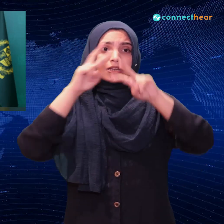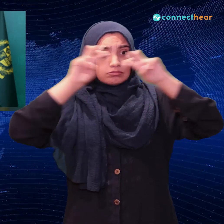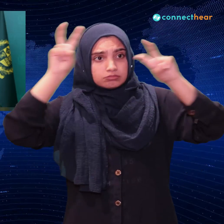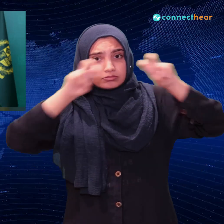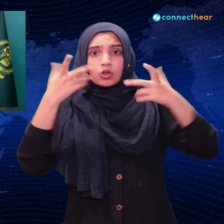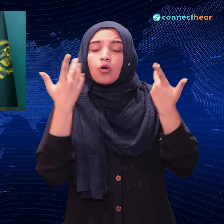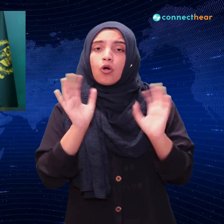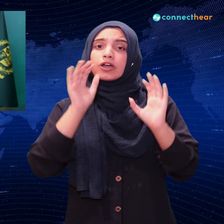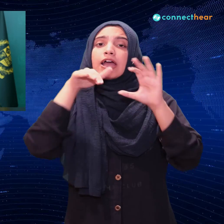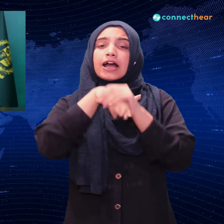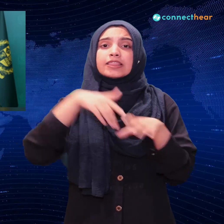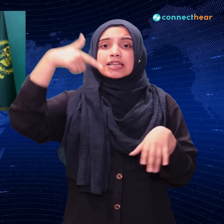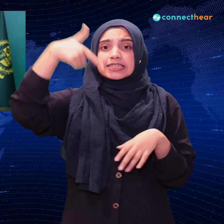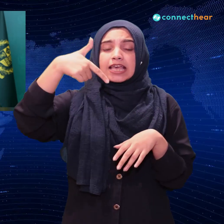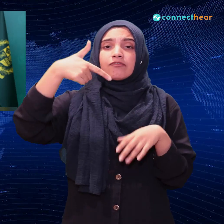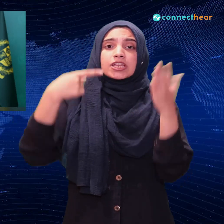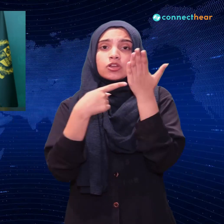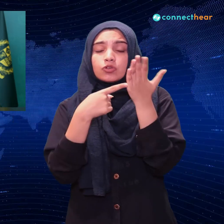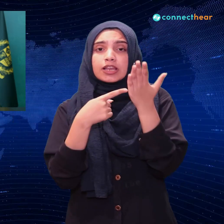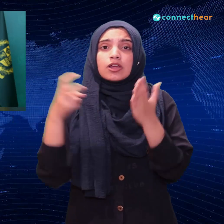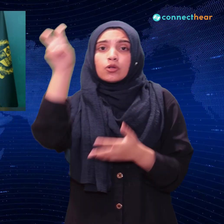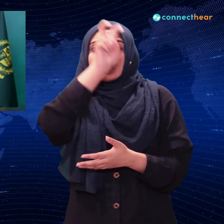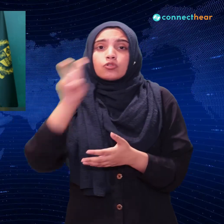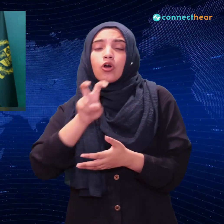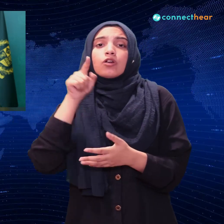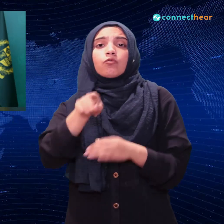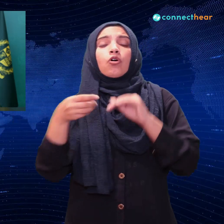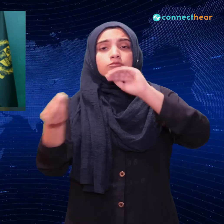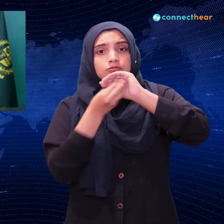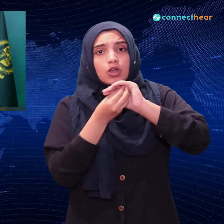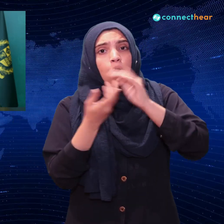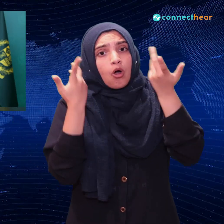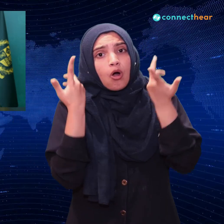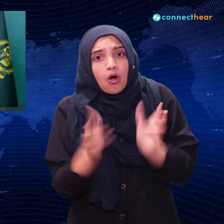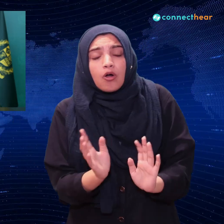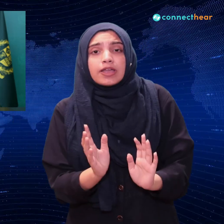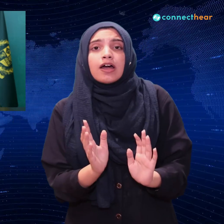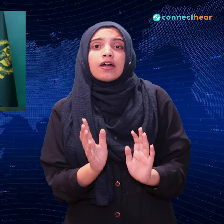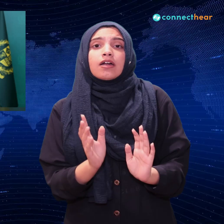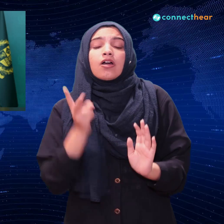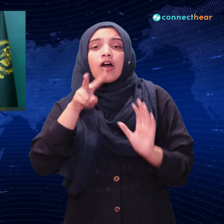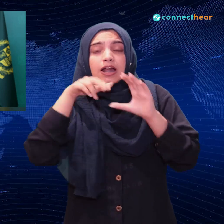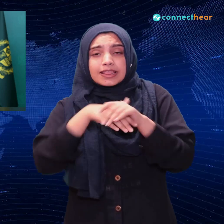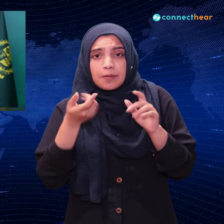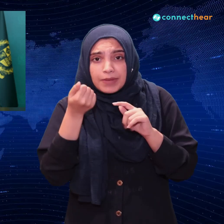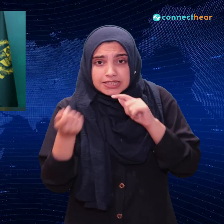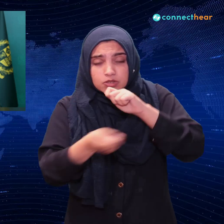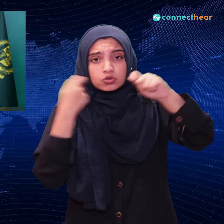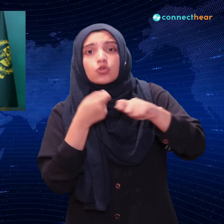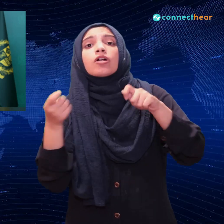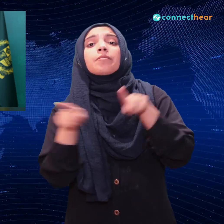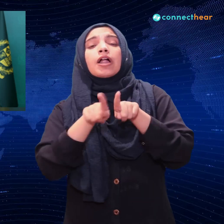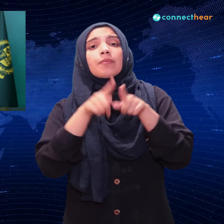staggering $7 trillion in stolen assets are parked in financial